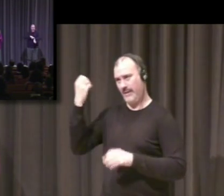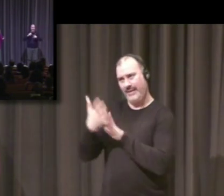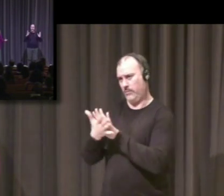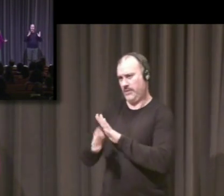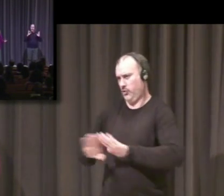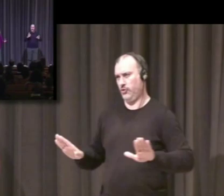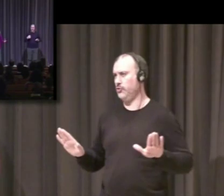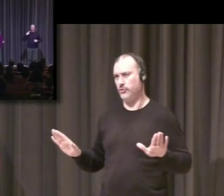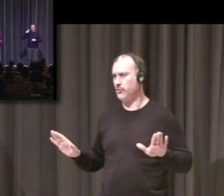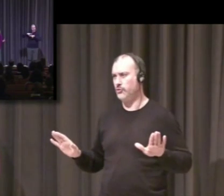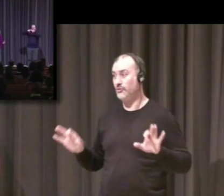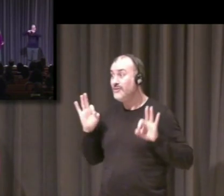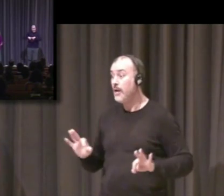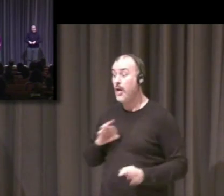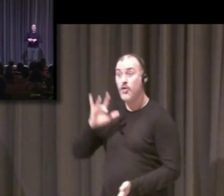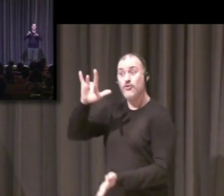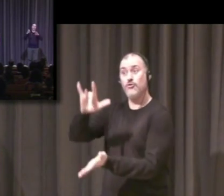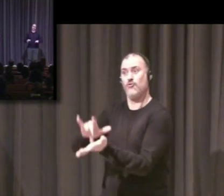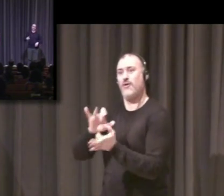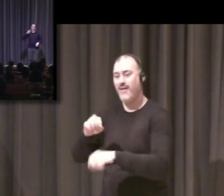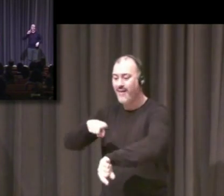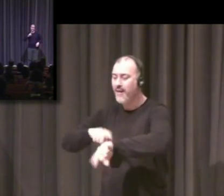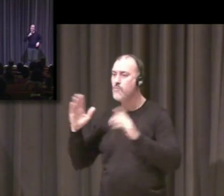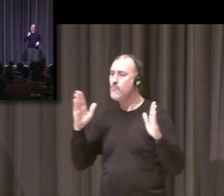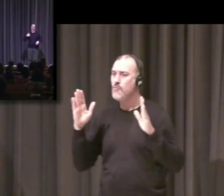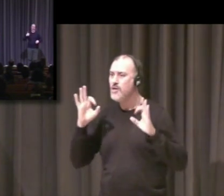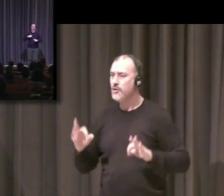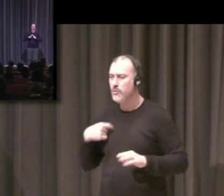It makes sense. That's what you need to do.